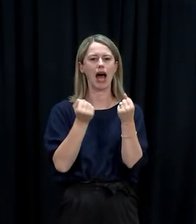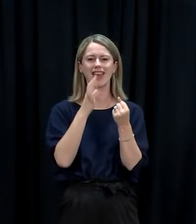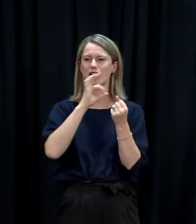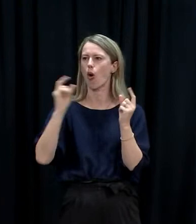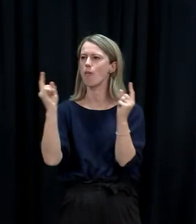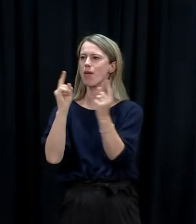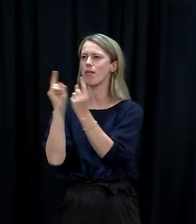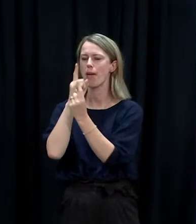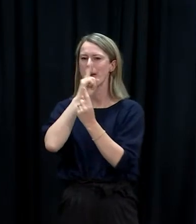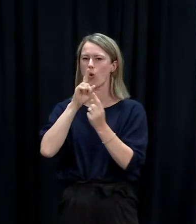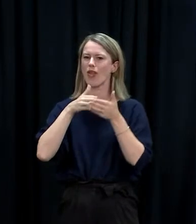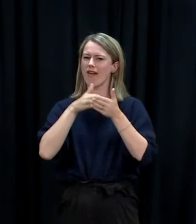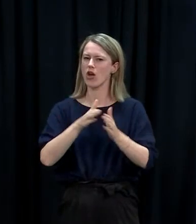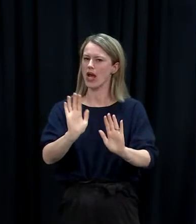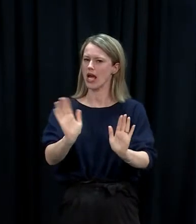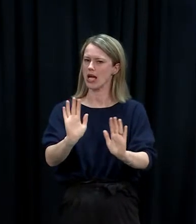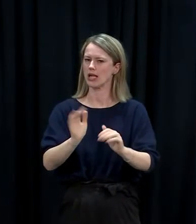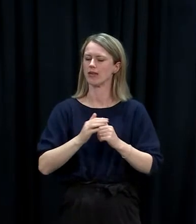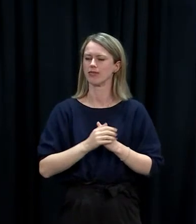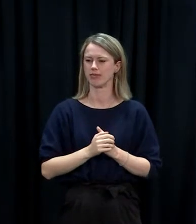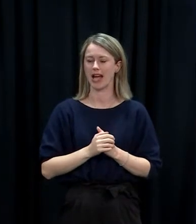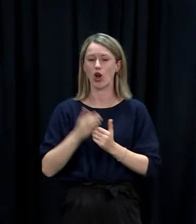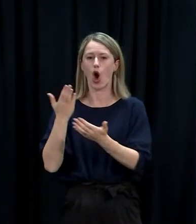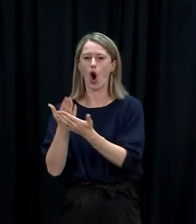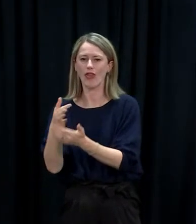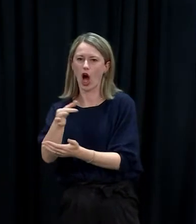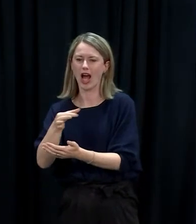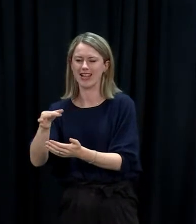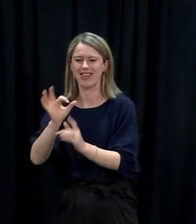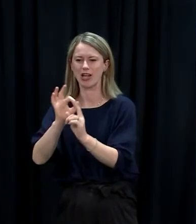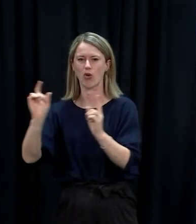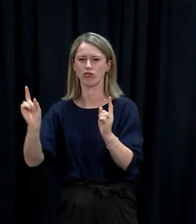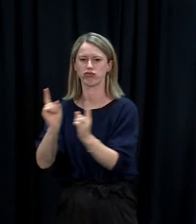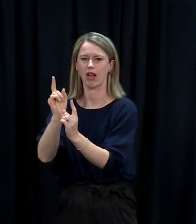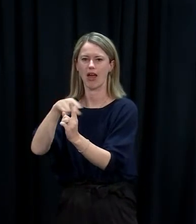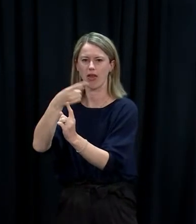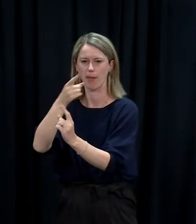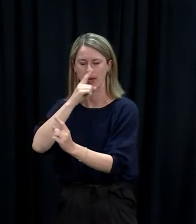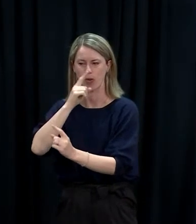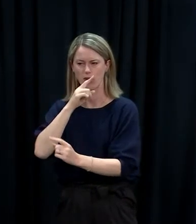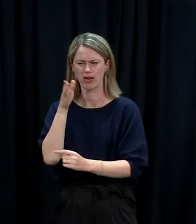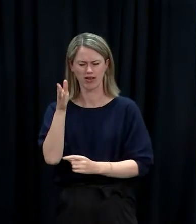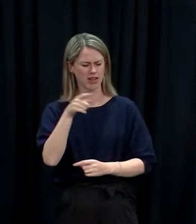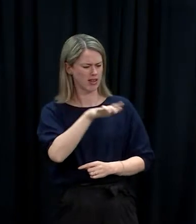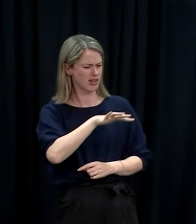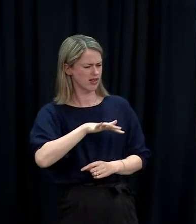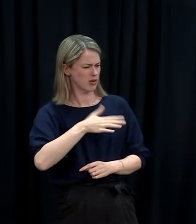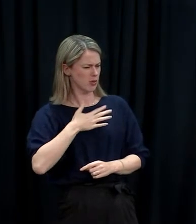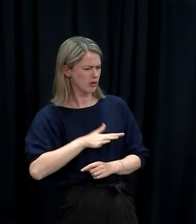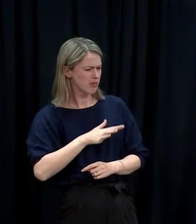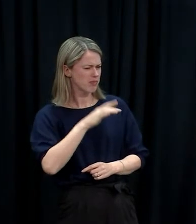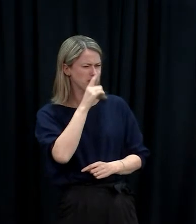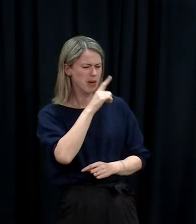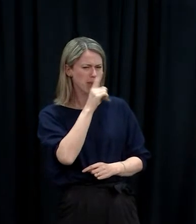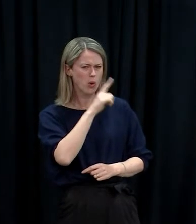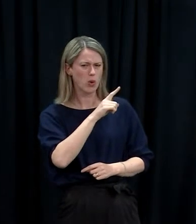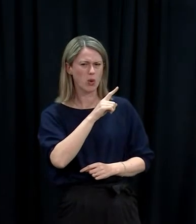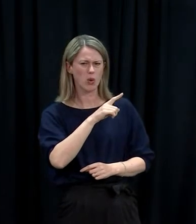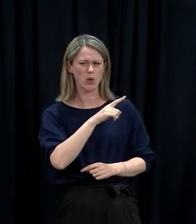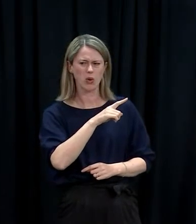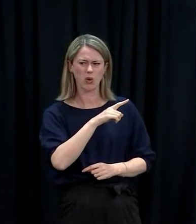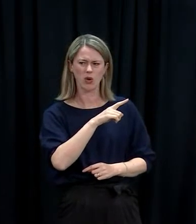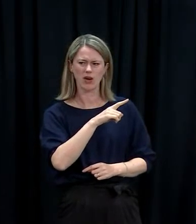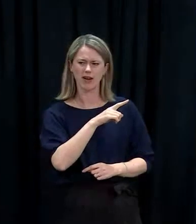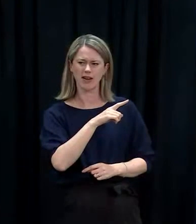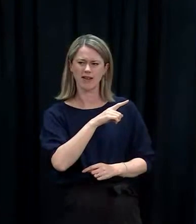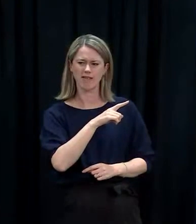exposure events at all on Waiheke Island that's been assessed. A scenario that you really, would want to see, people actually travelling, like